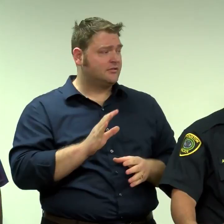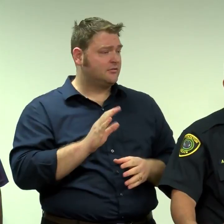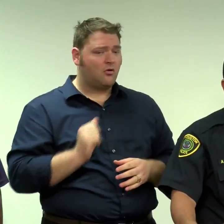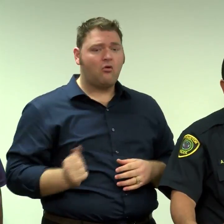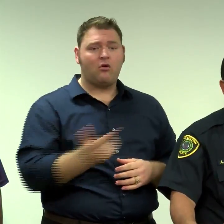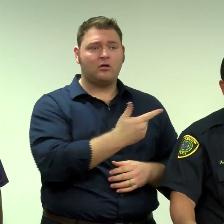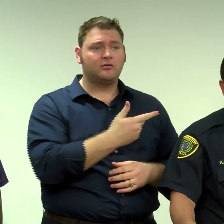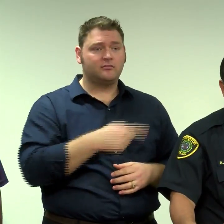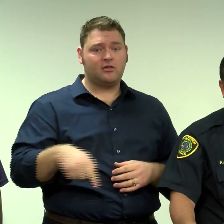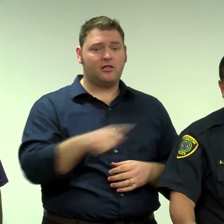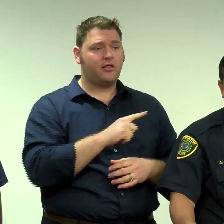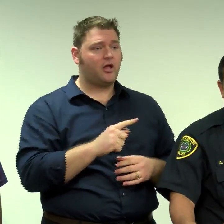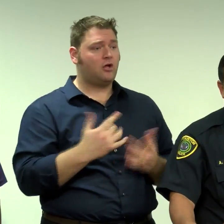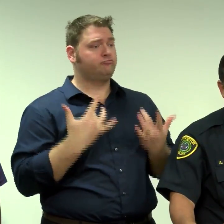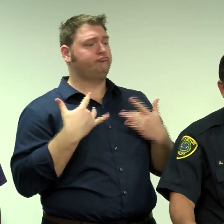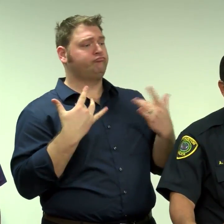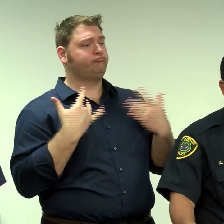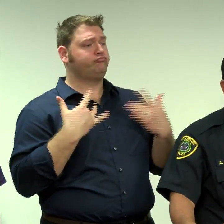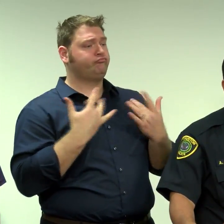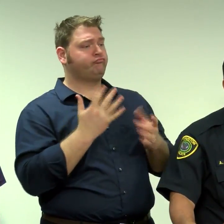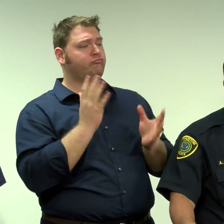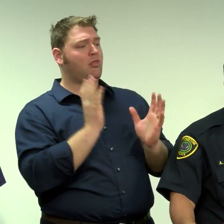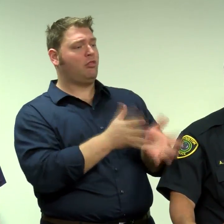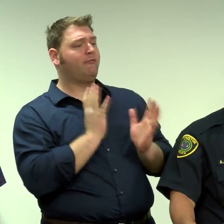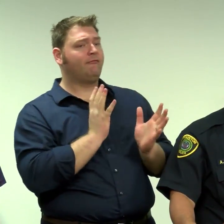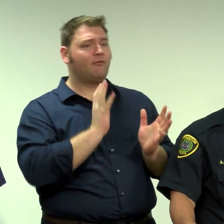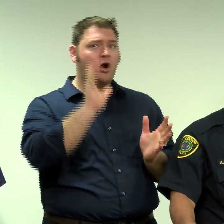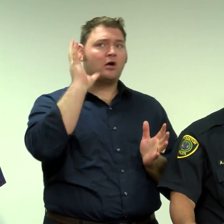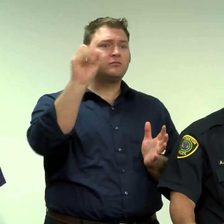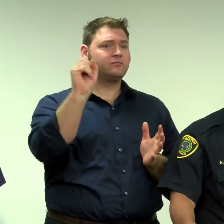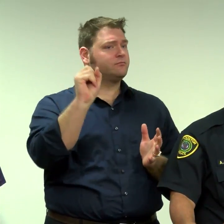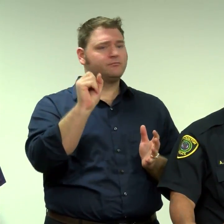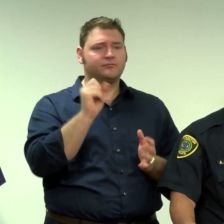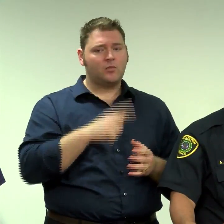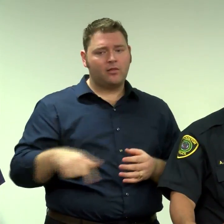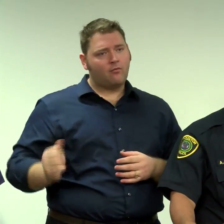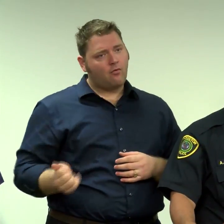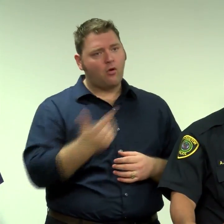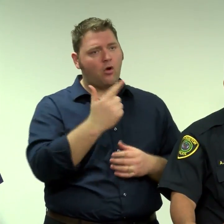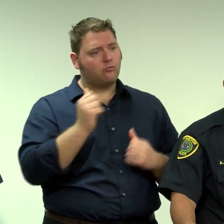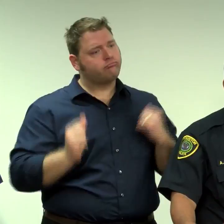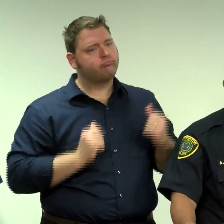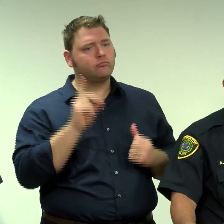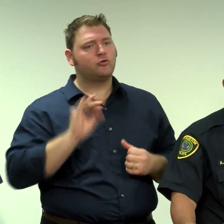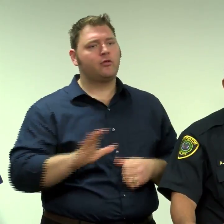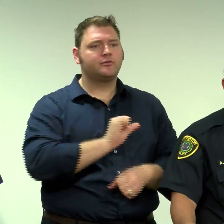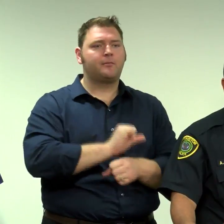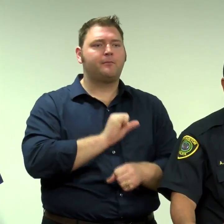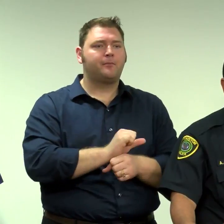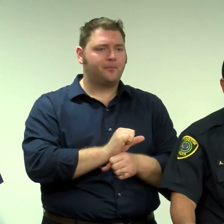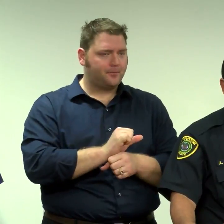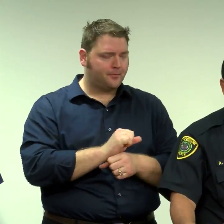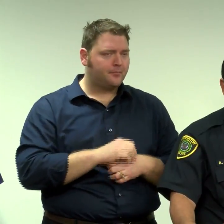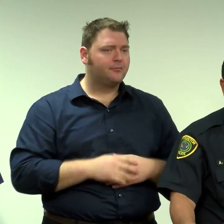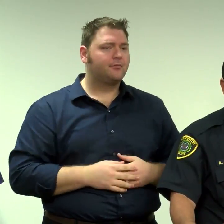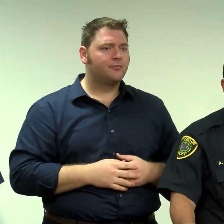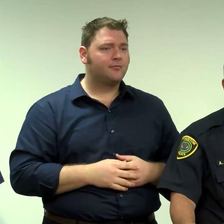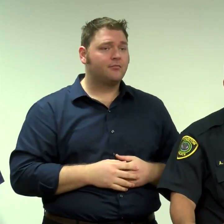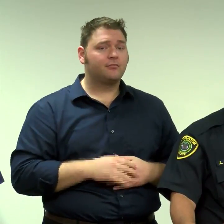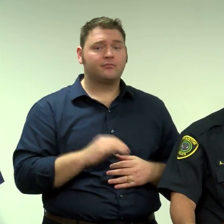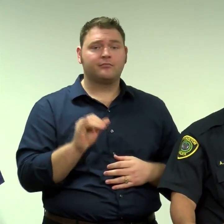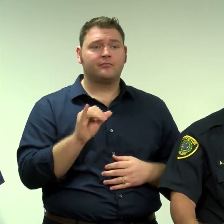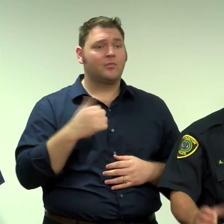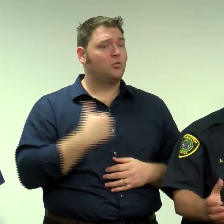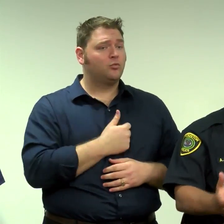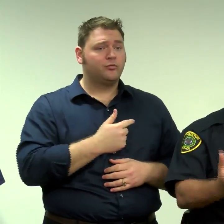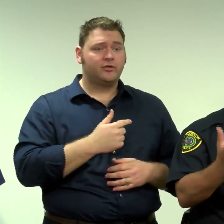no one has left their post. They're out doing their job. And so we're fully functional. We're still trying to get to folks. And again, like we said yesterday, don't